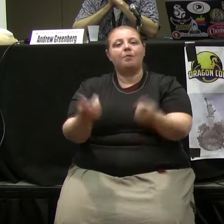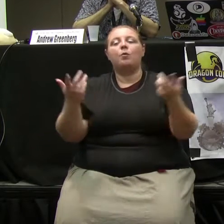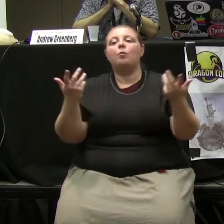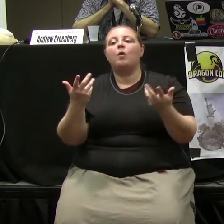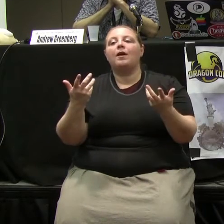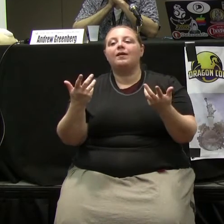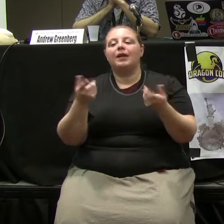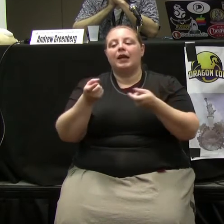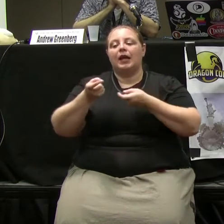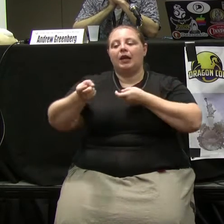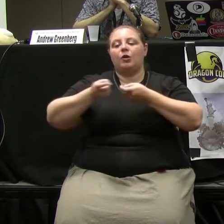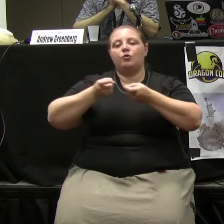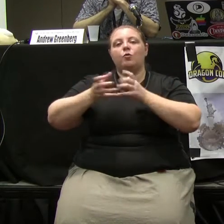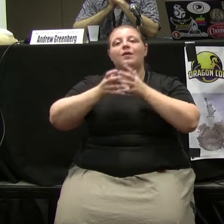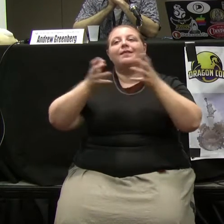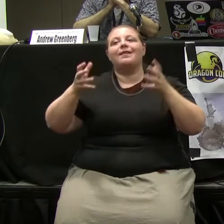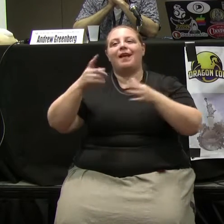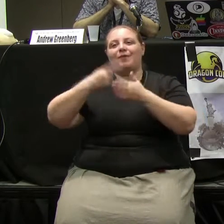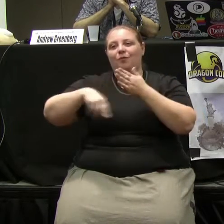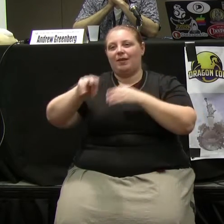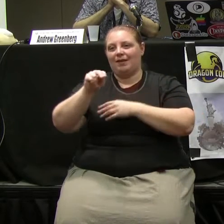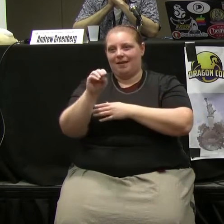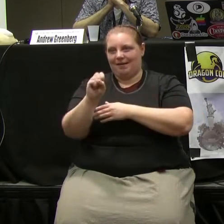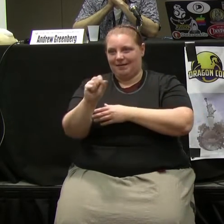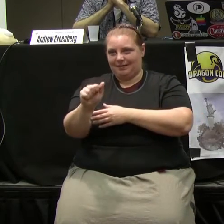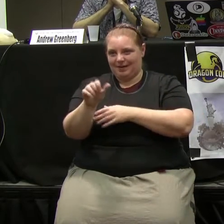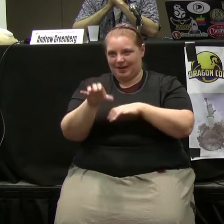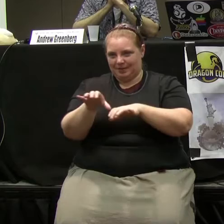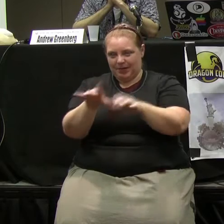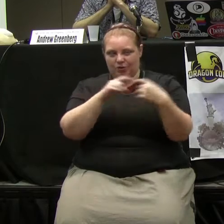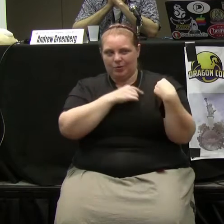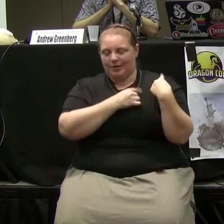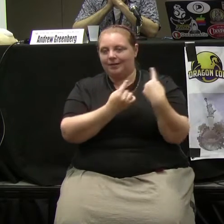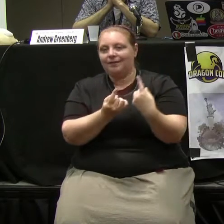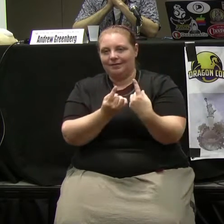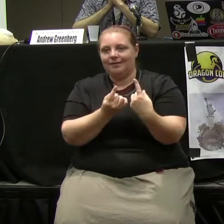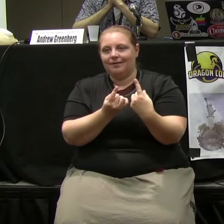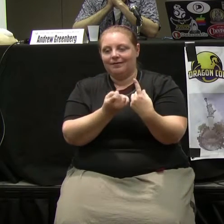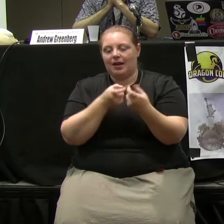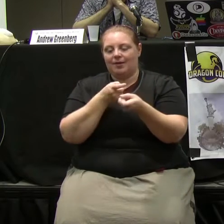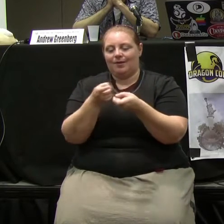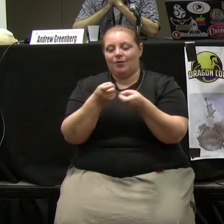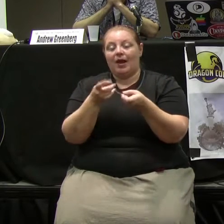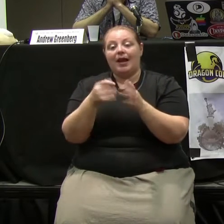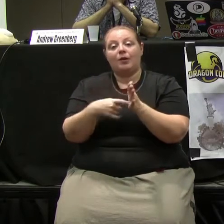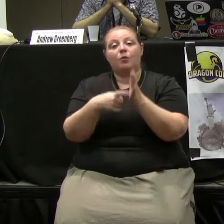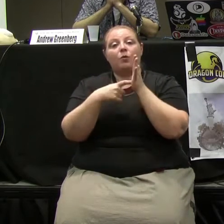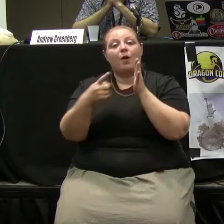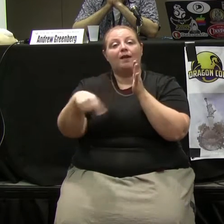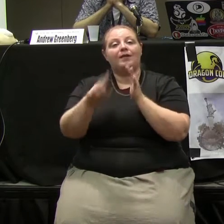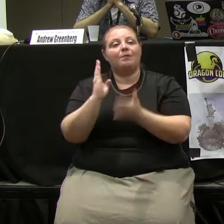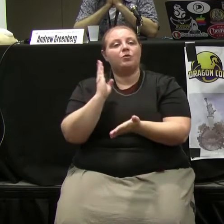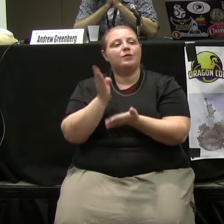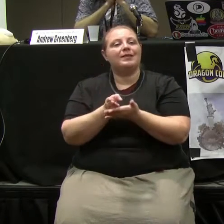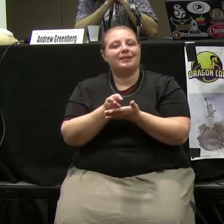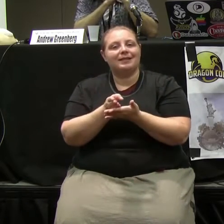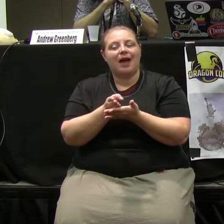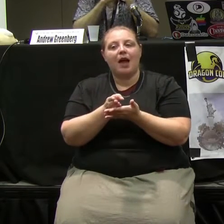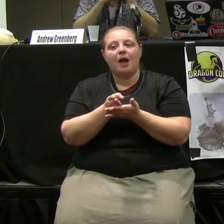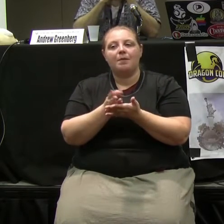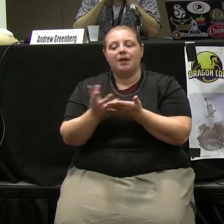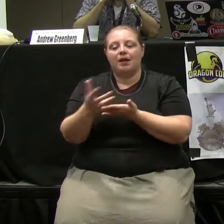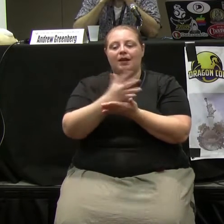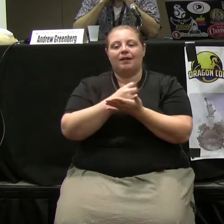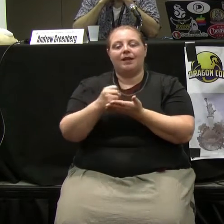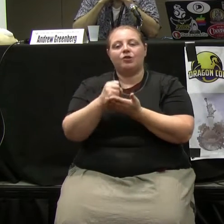it reined in a lot of their activities that they've been performing and allowed them to, or required them to stop the bulk collection of